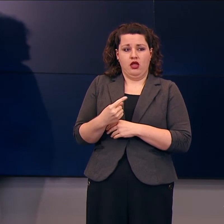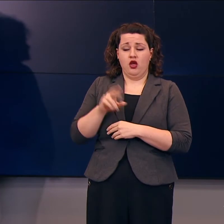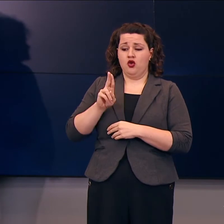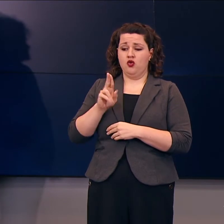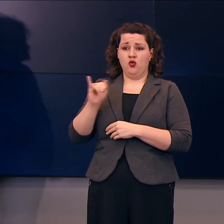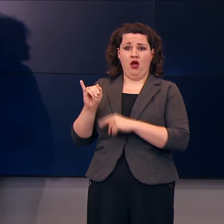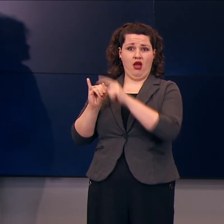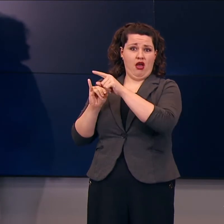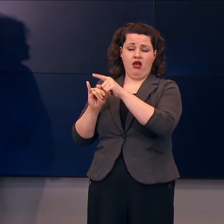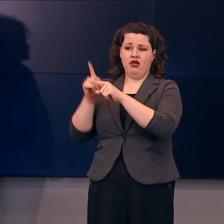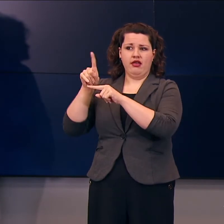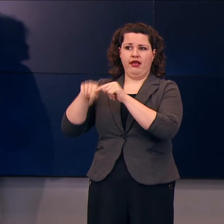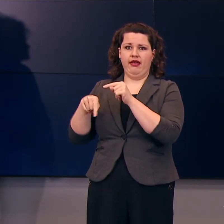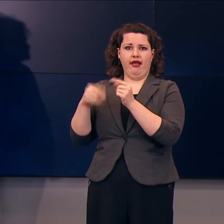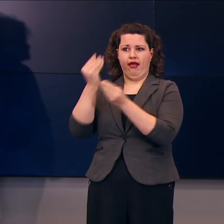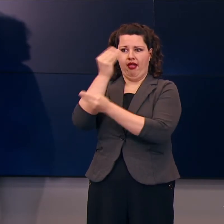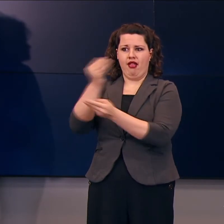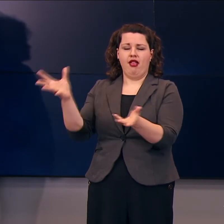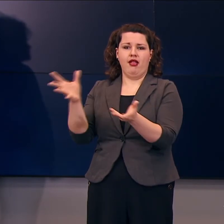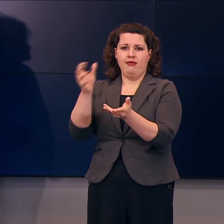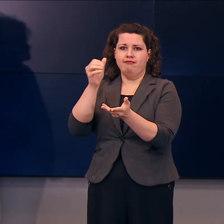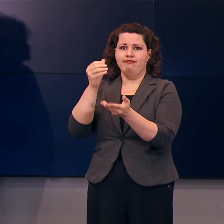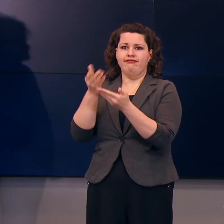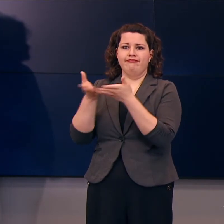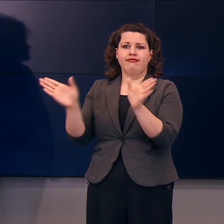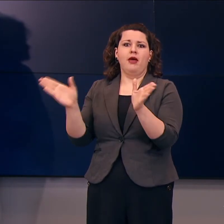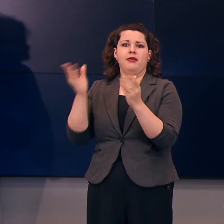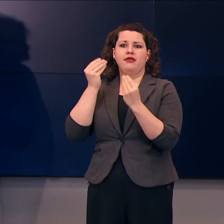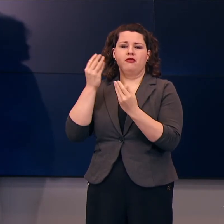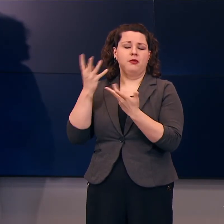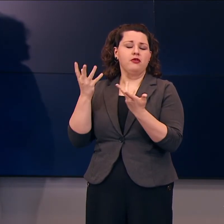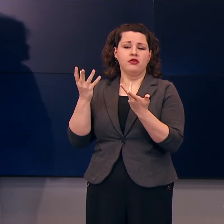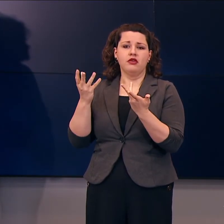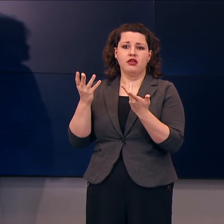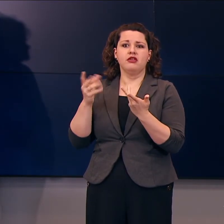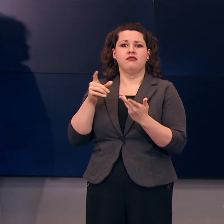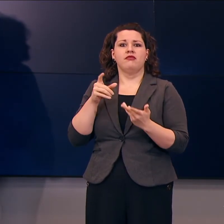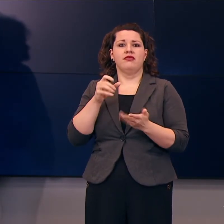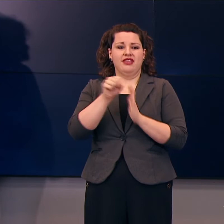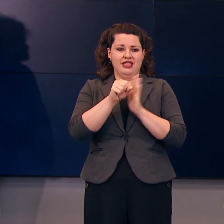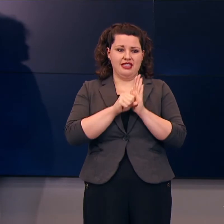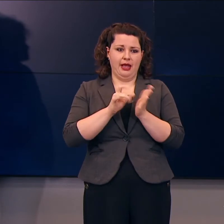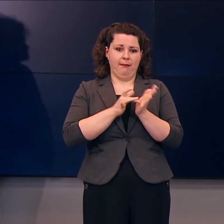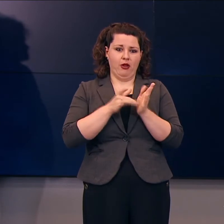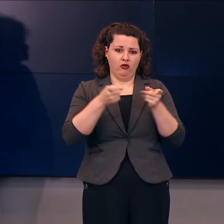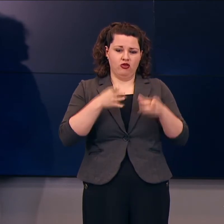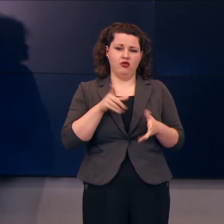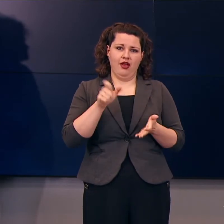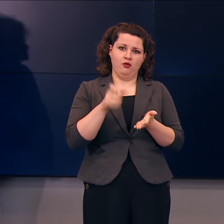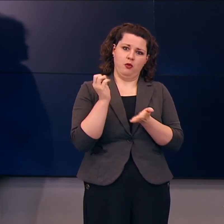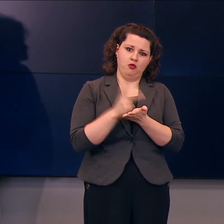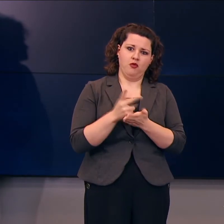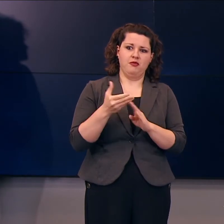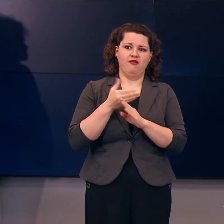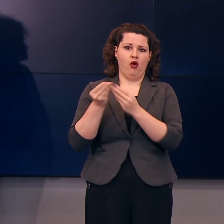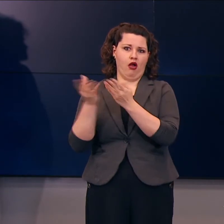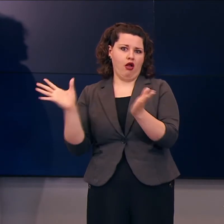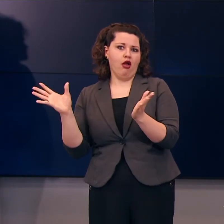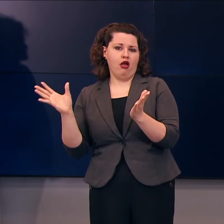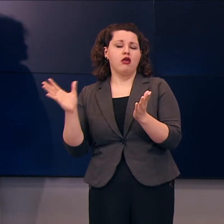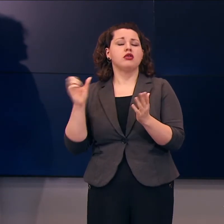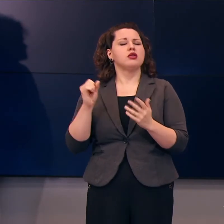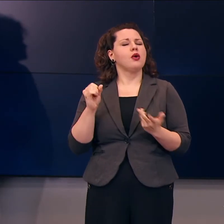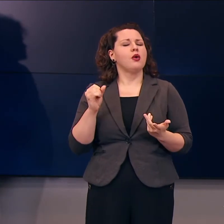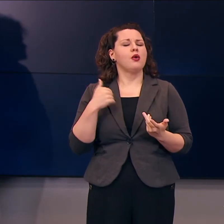be allowed to release any information without Dr. Pedotti or the state medical director's approval. So I'm wondering,